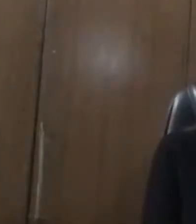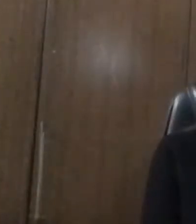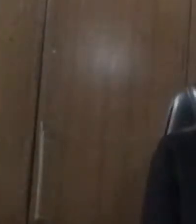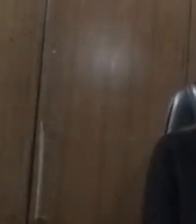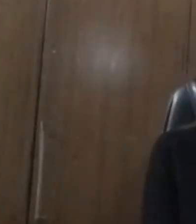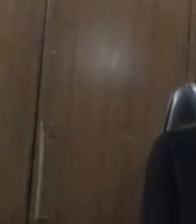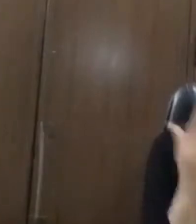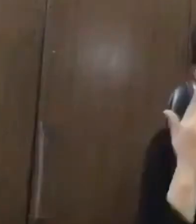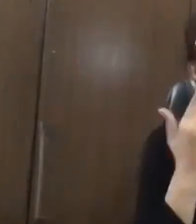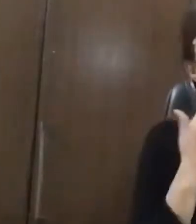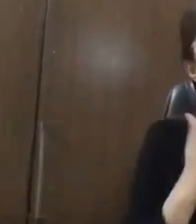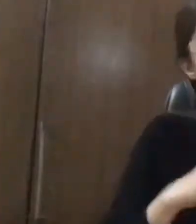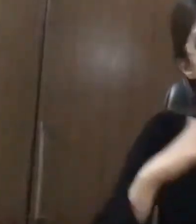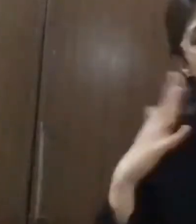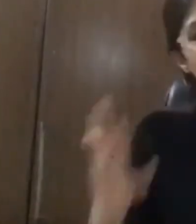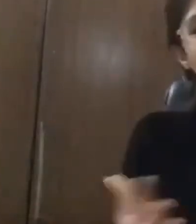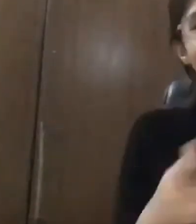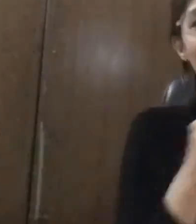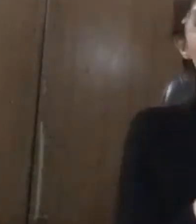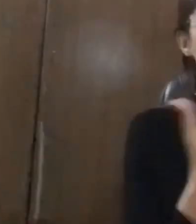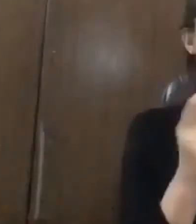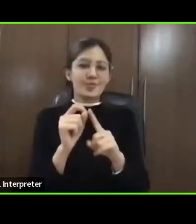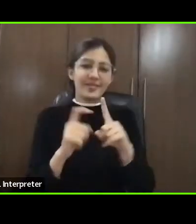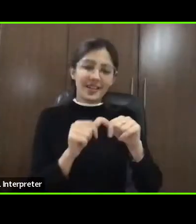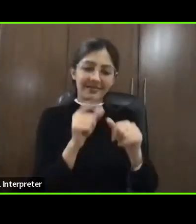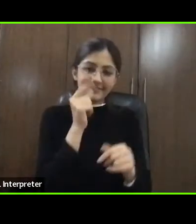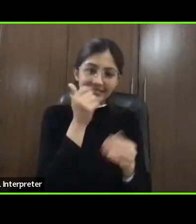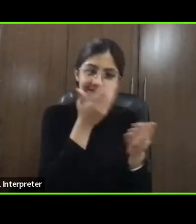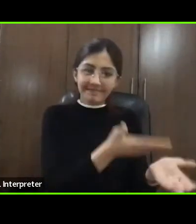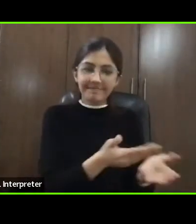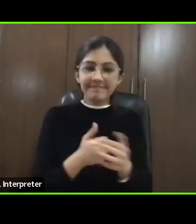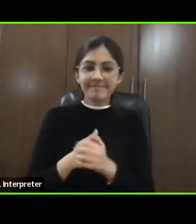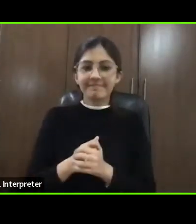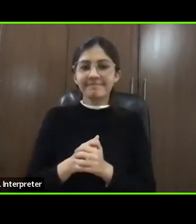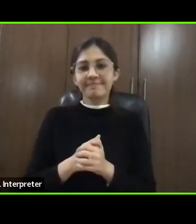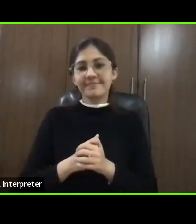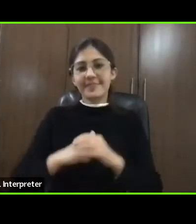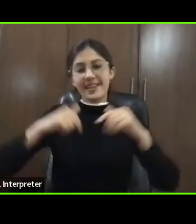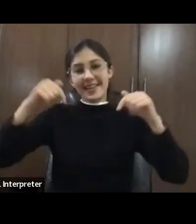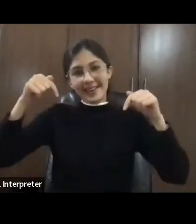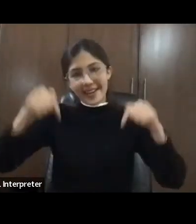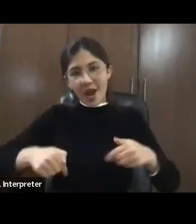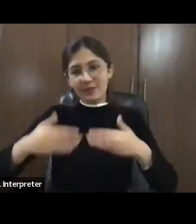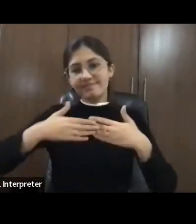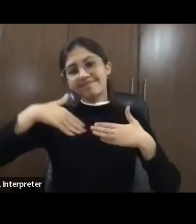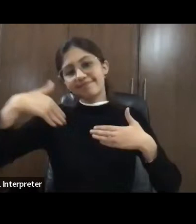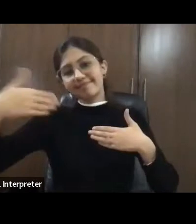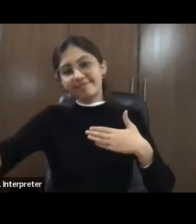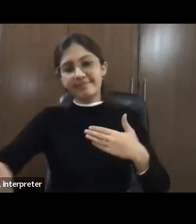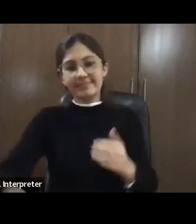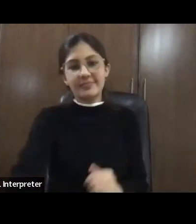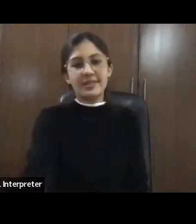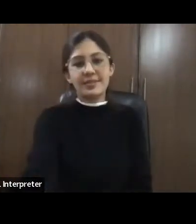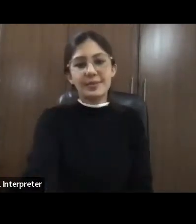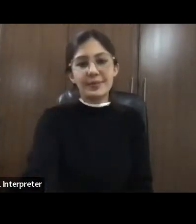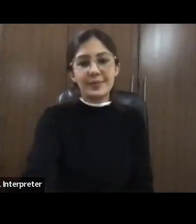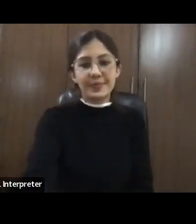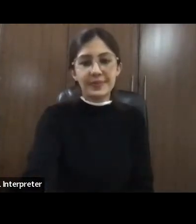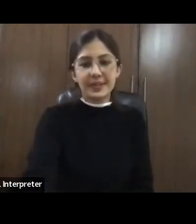Thank you very much, Mr. Gupta. So we now continue with the awards.